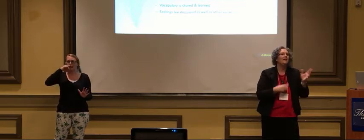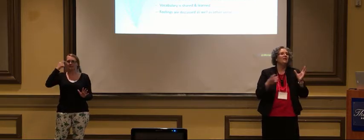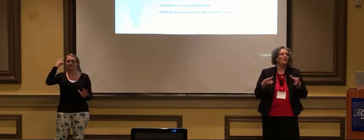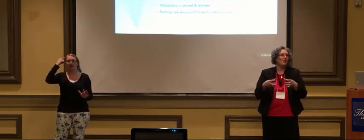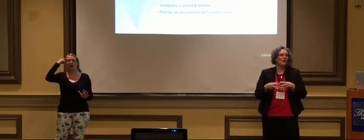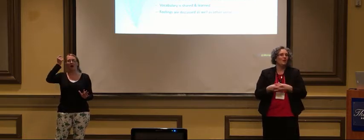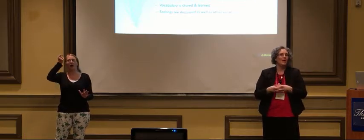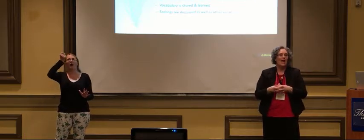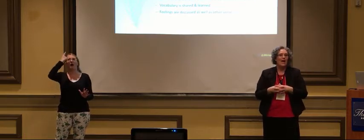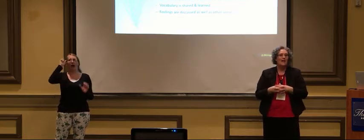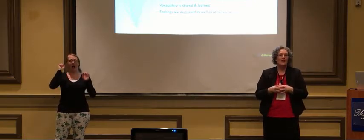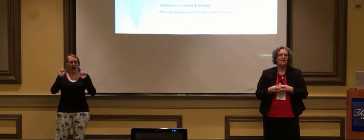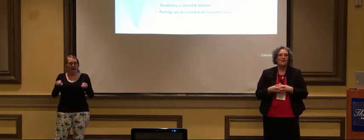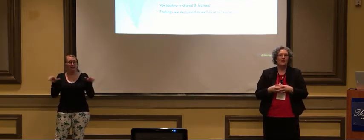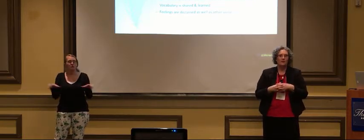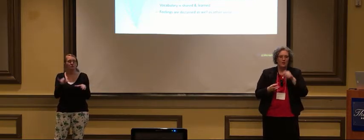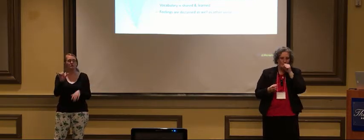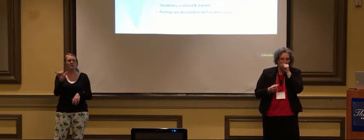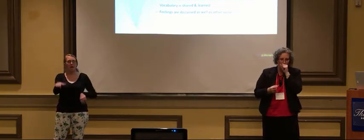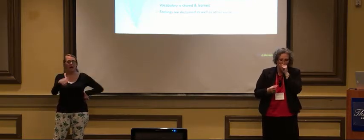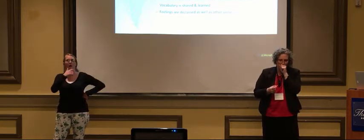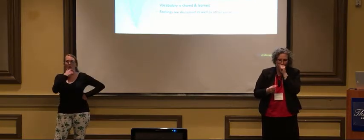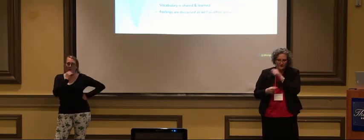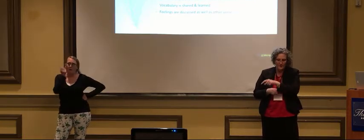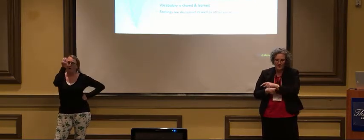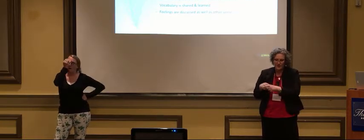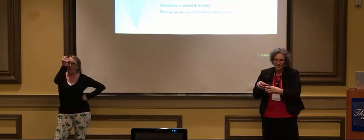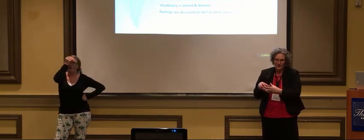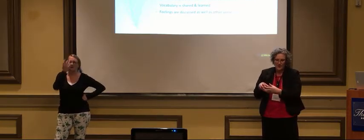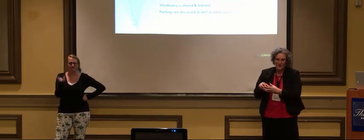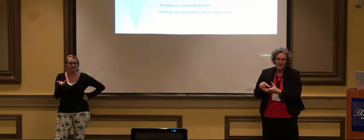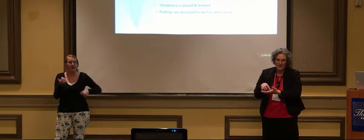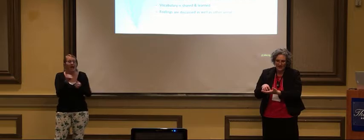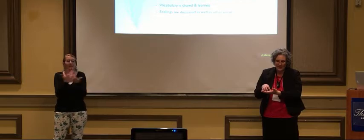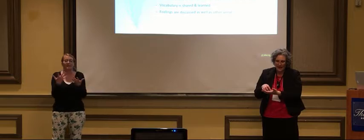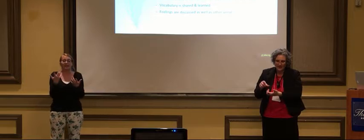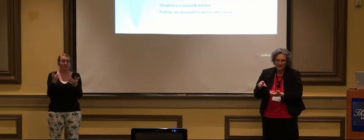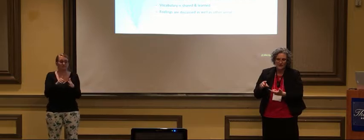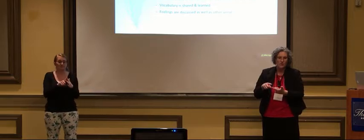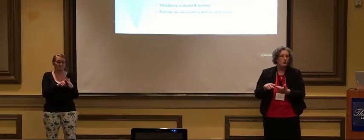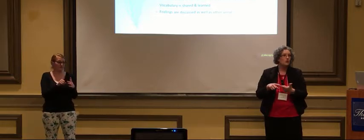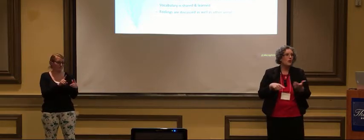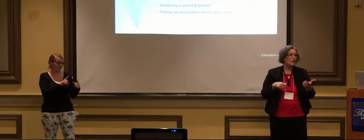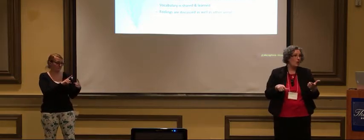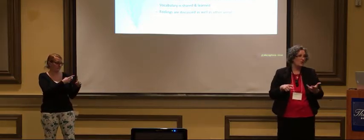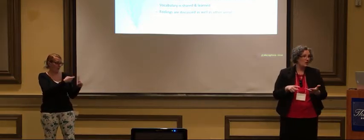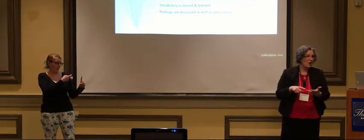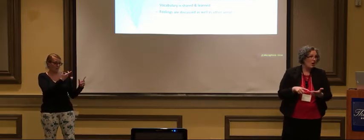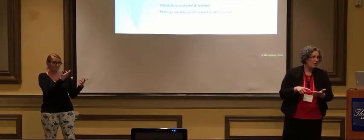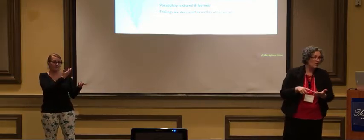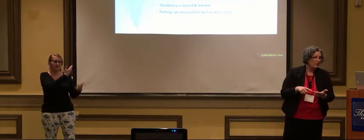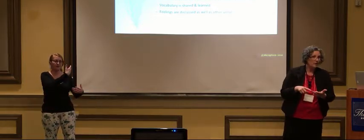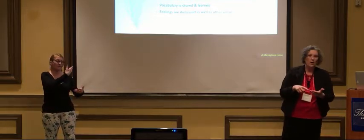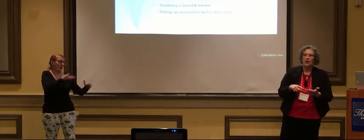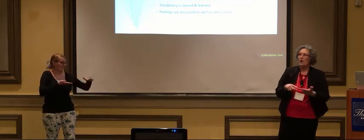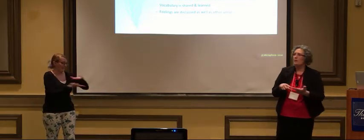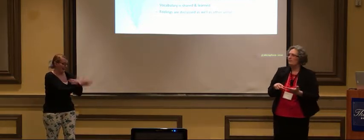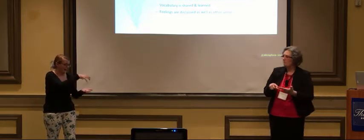that. You know, we had everything from I can bake a cake, to I can wash a